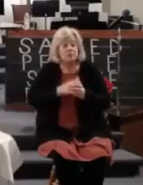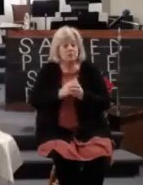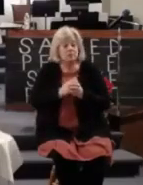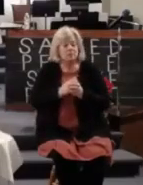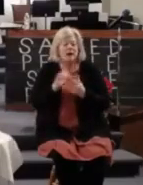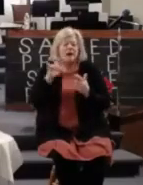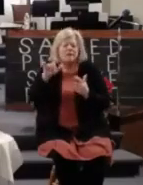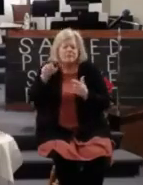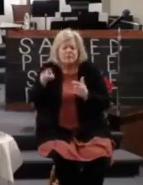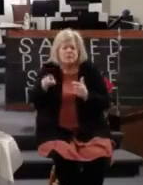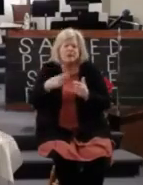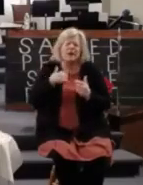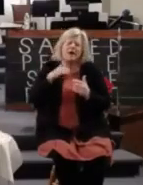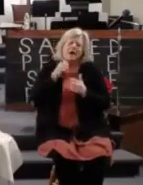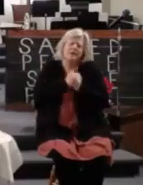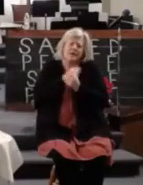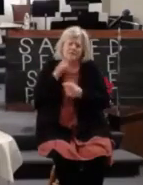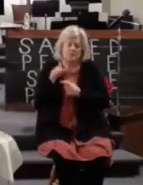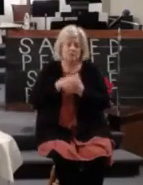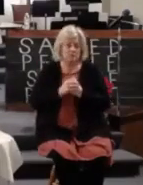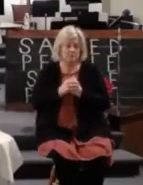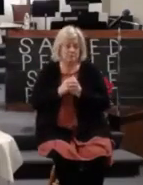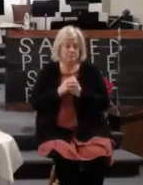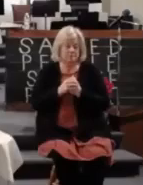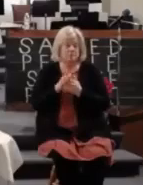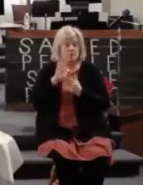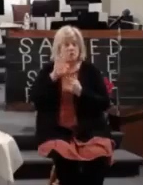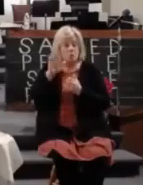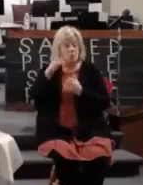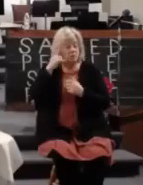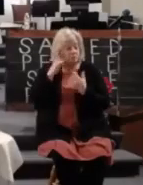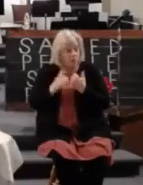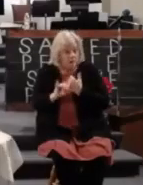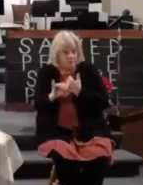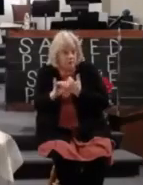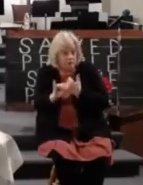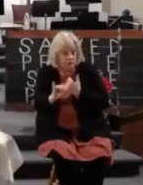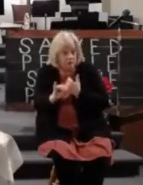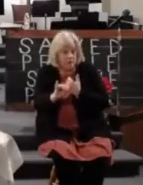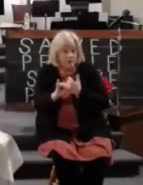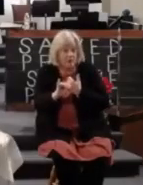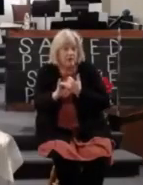I love you. I love you. Yours forever, Candy.